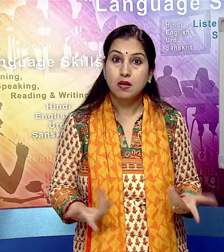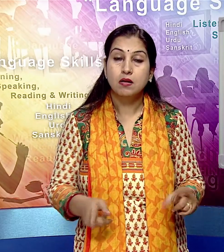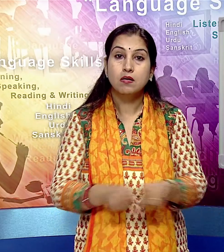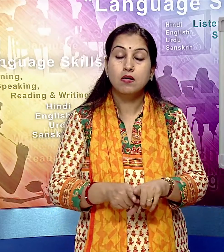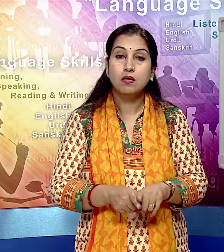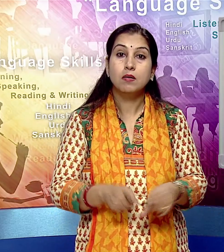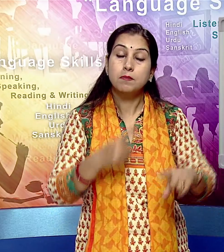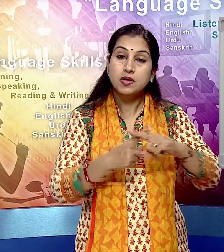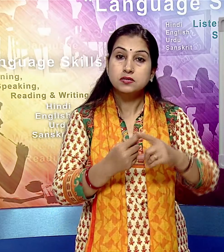nutrients